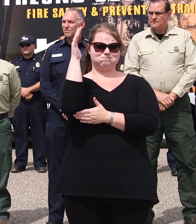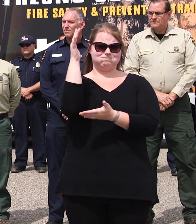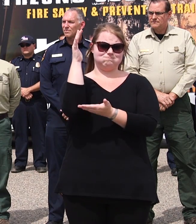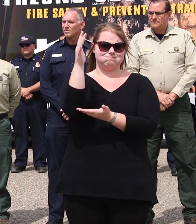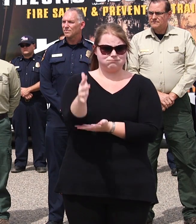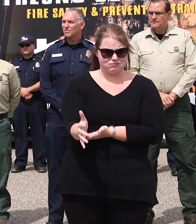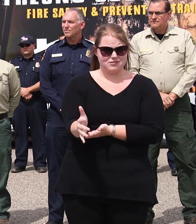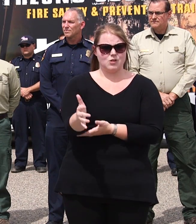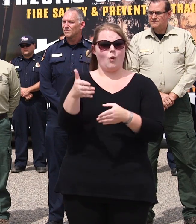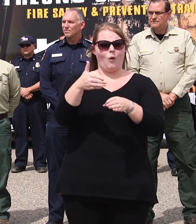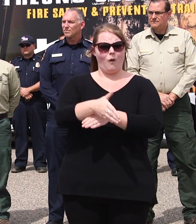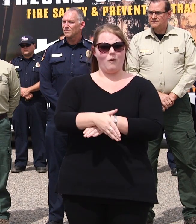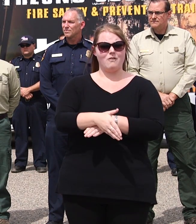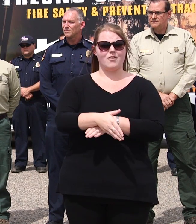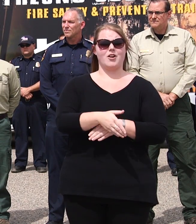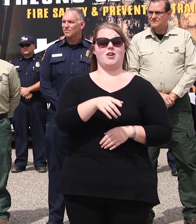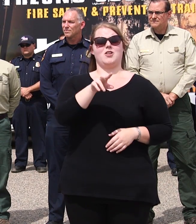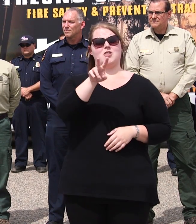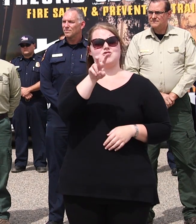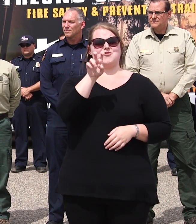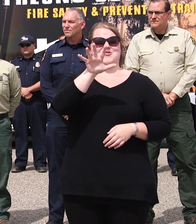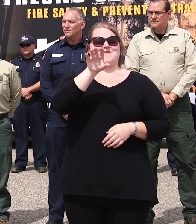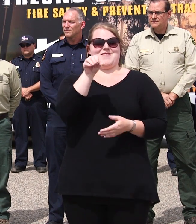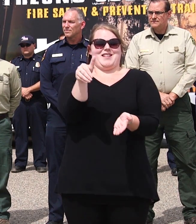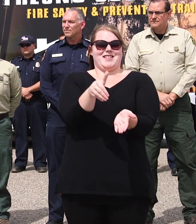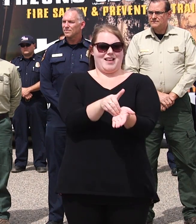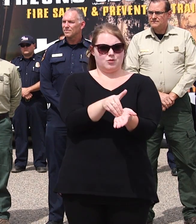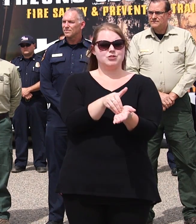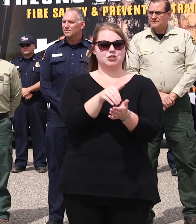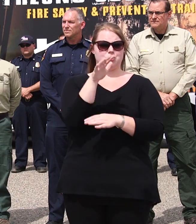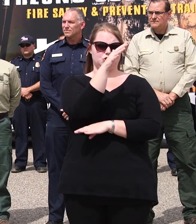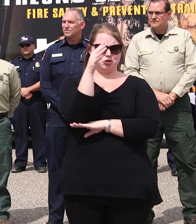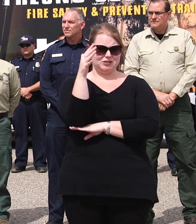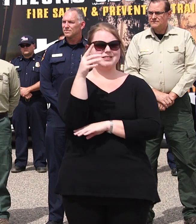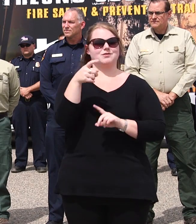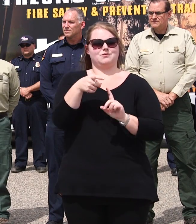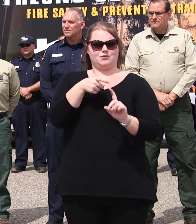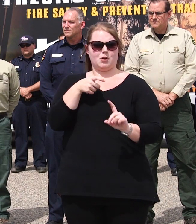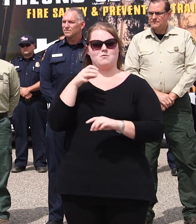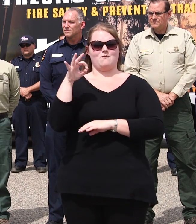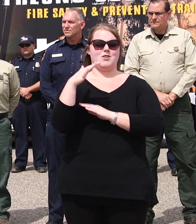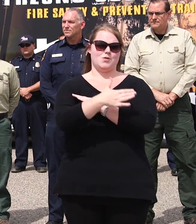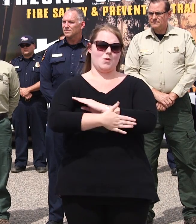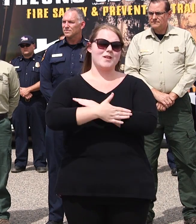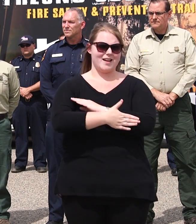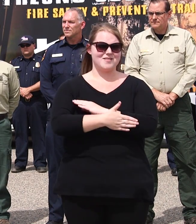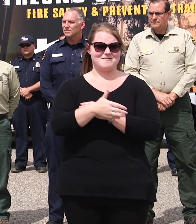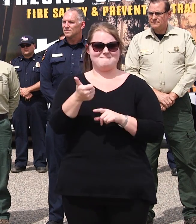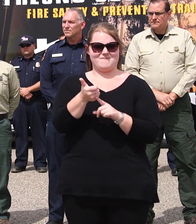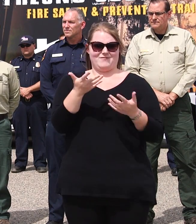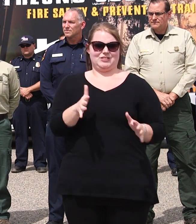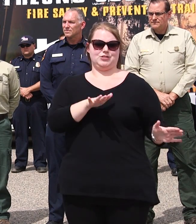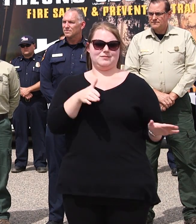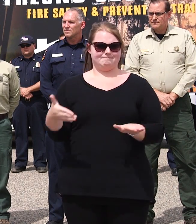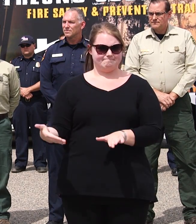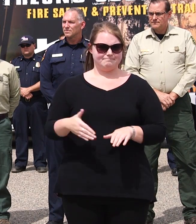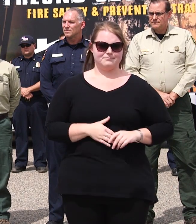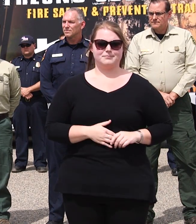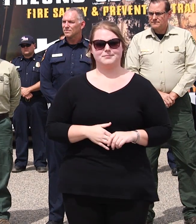quarter of a million trees from the tree mortality areas in Fresno County.